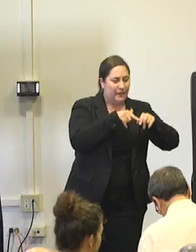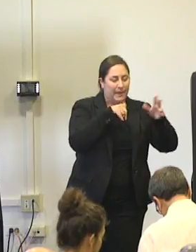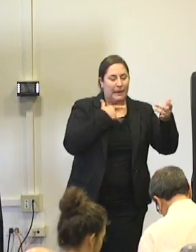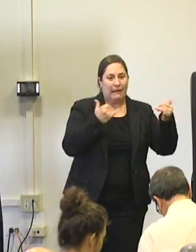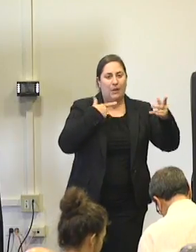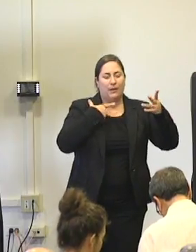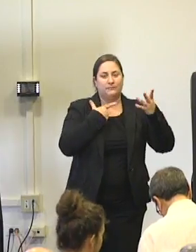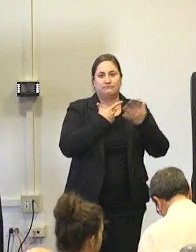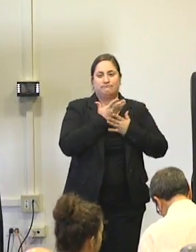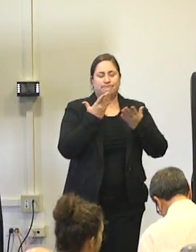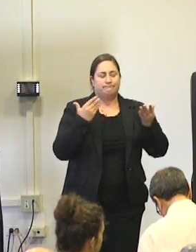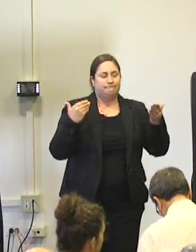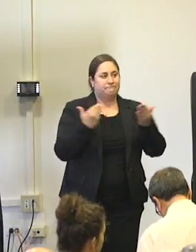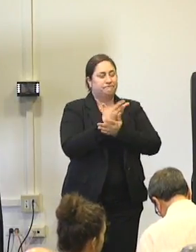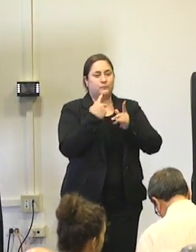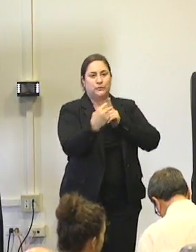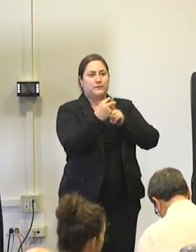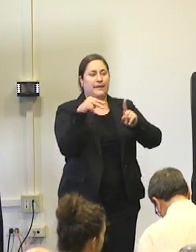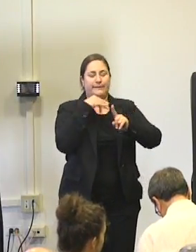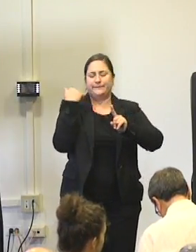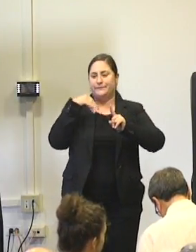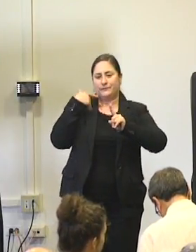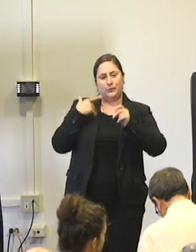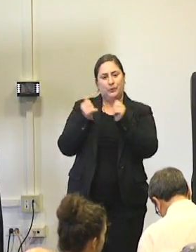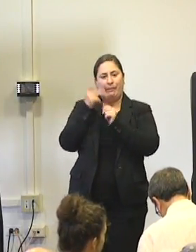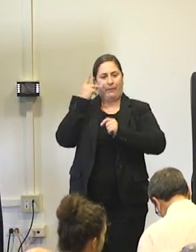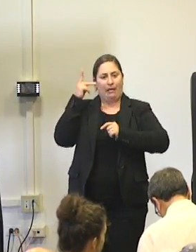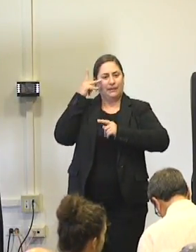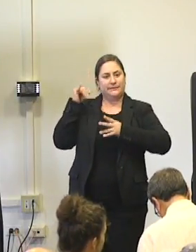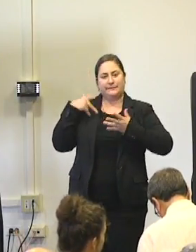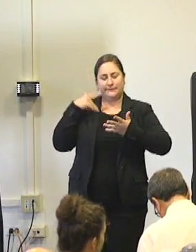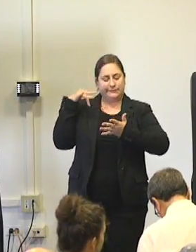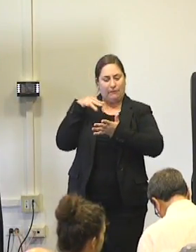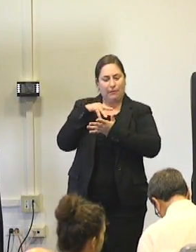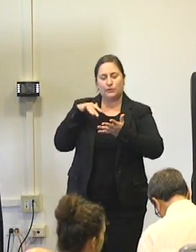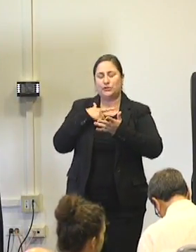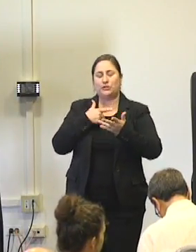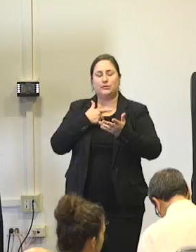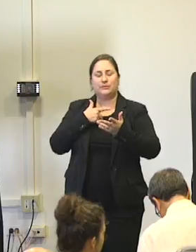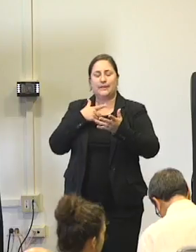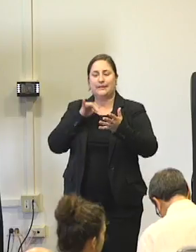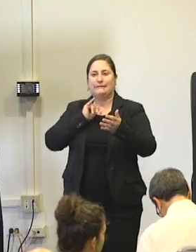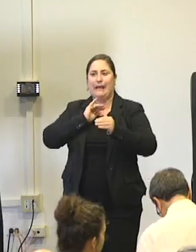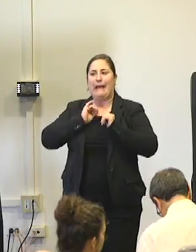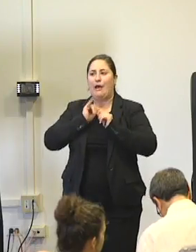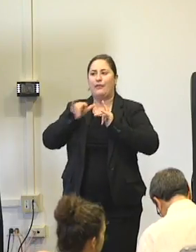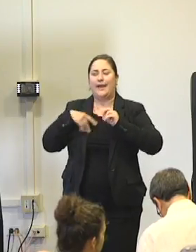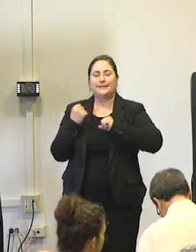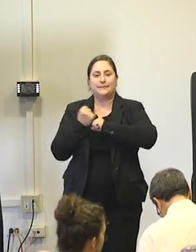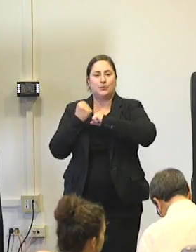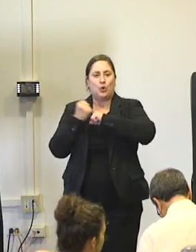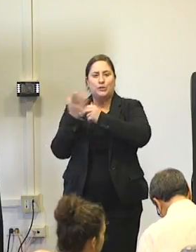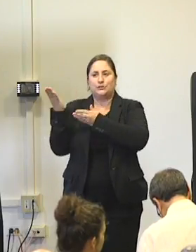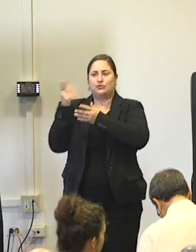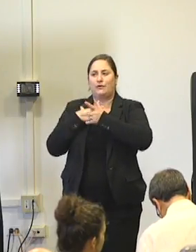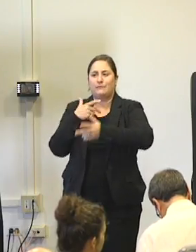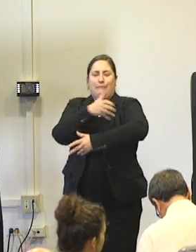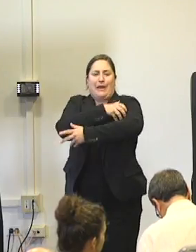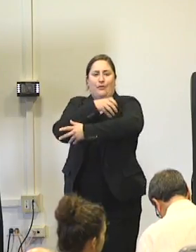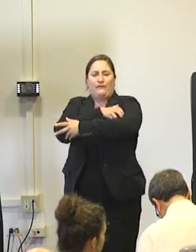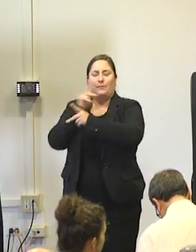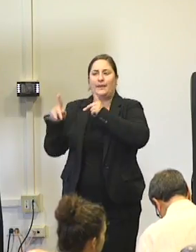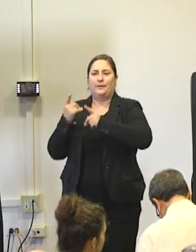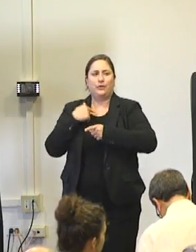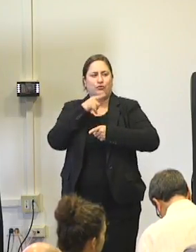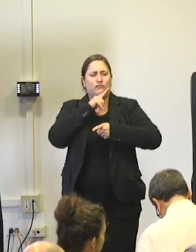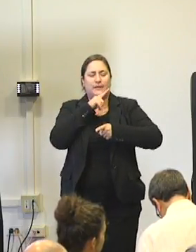history of politics and scholarship in the service of the powerful, which is what I think you've really mapped out